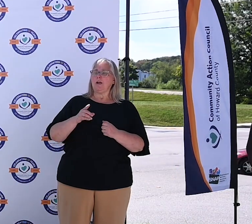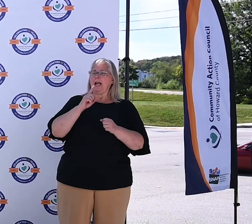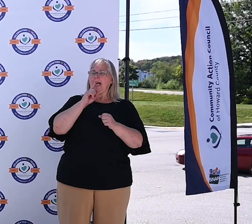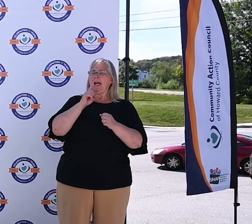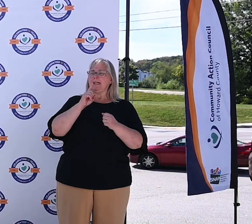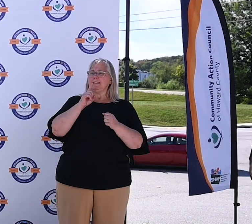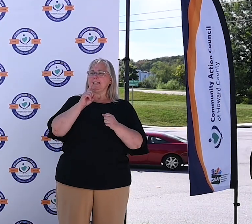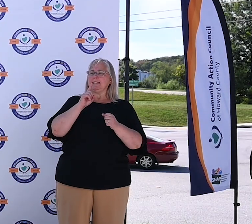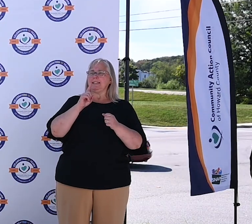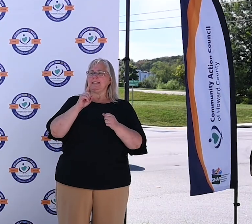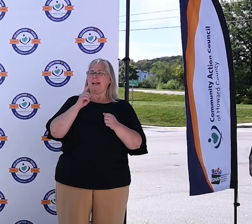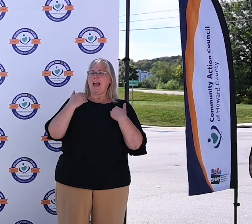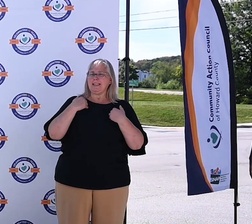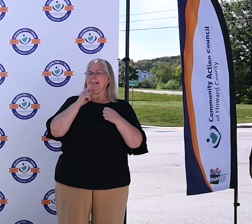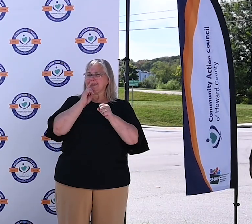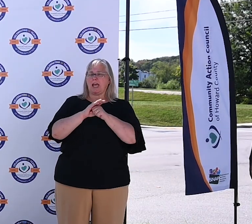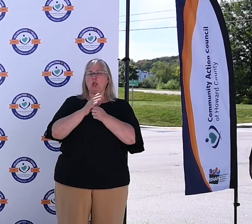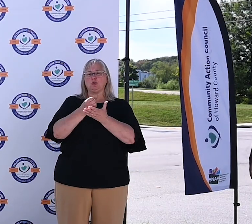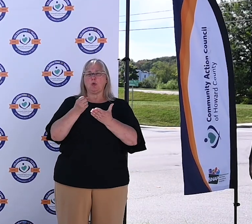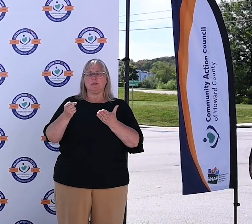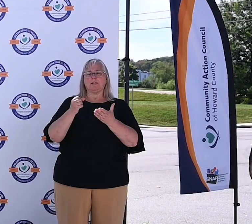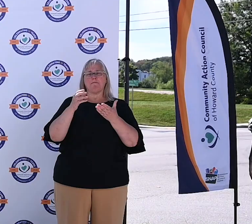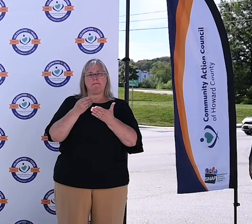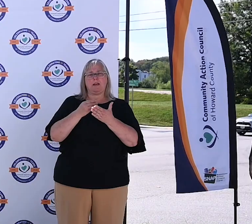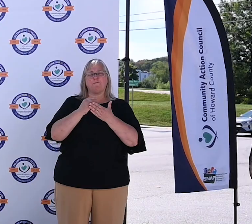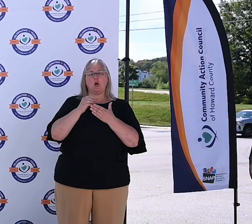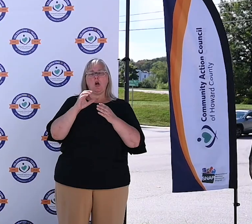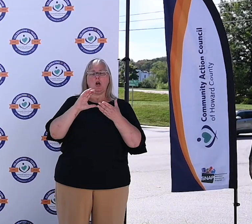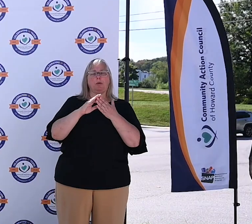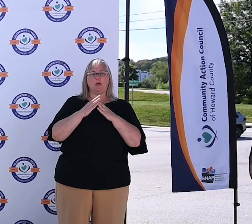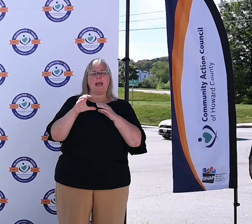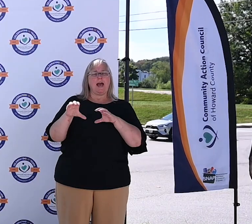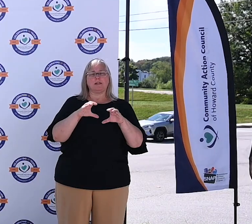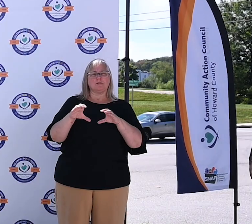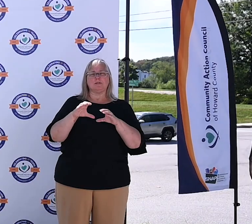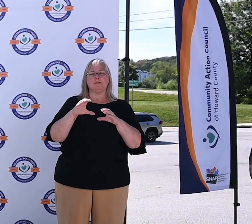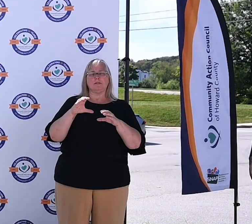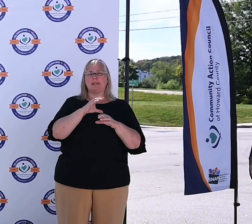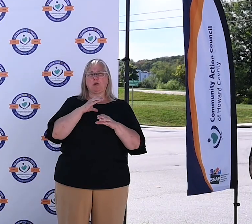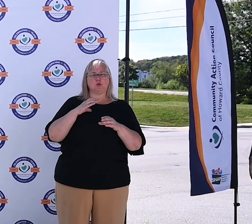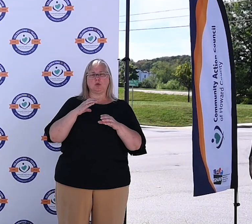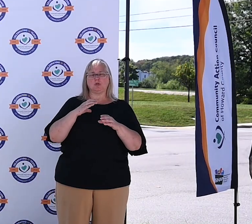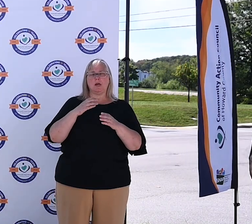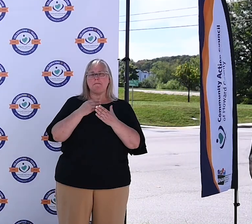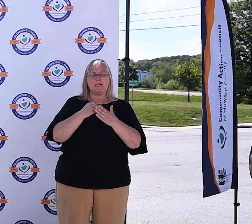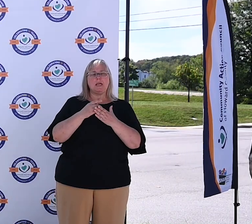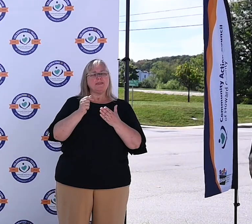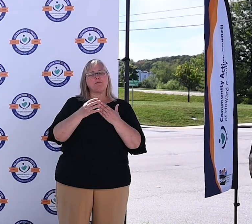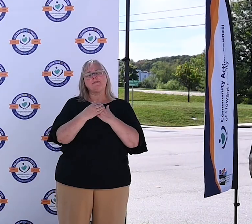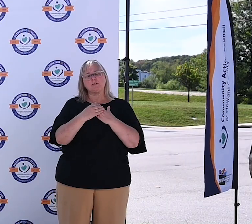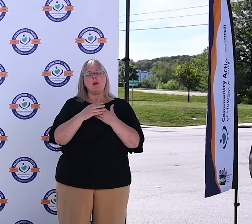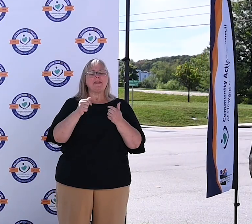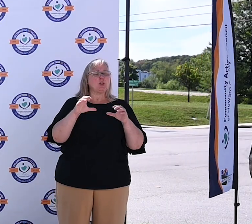dedicated source of money for the Community Action Council's operating money, which was flexible, that they could do things with and make things